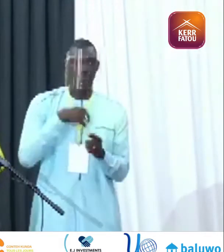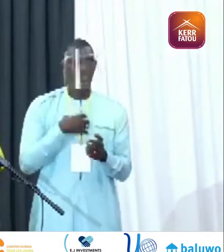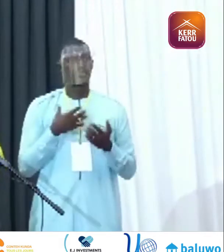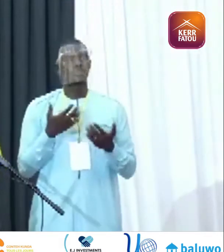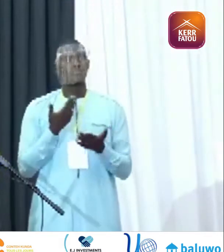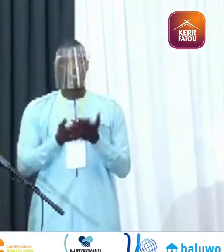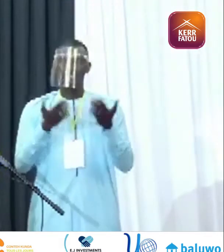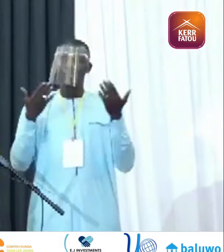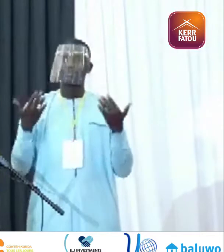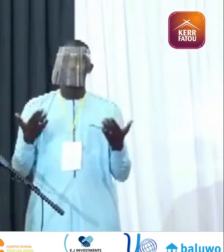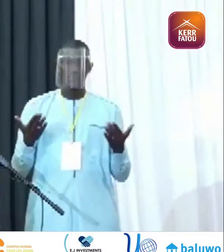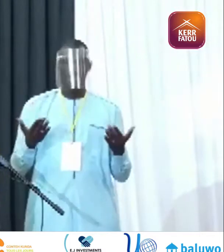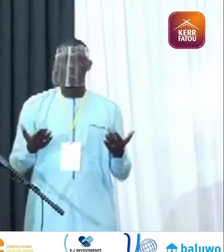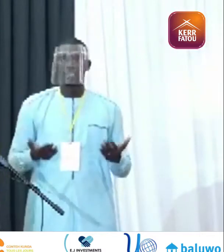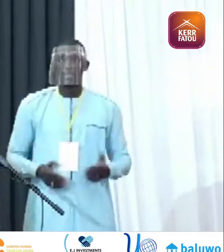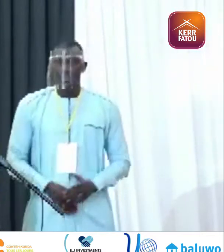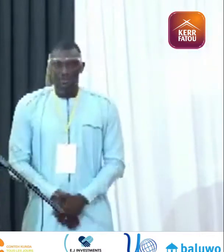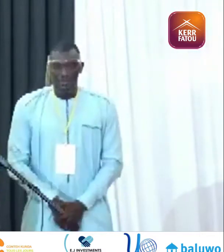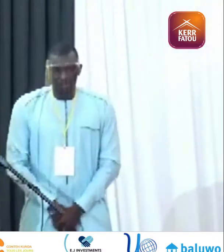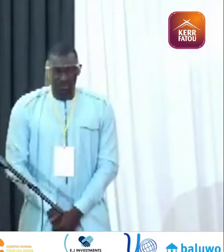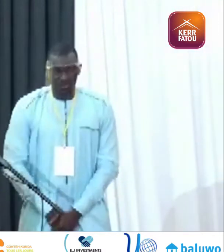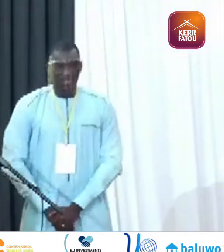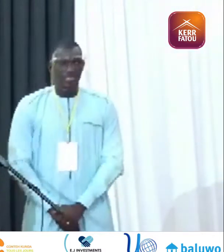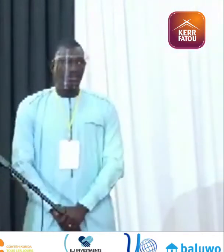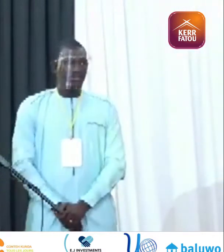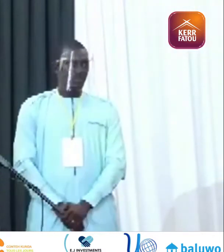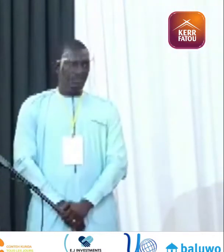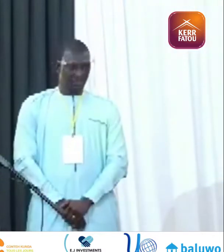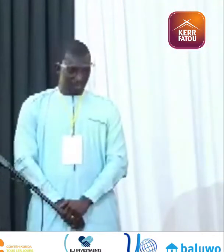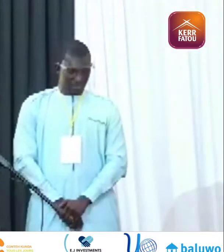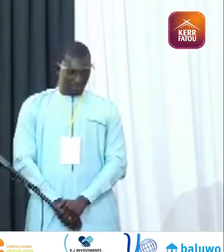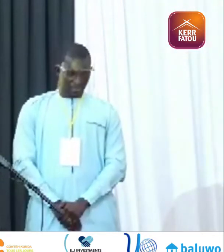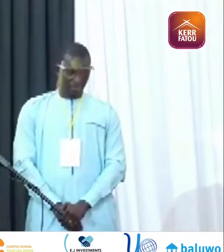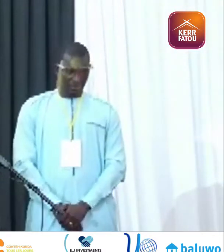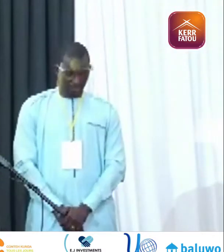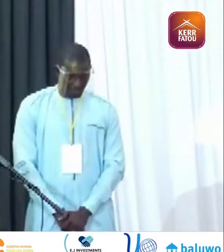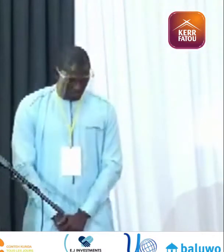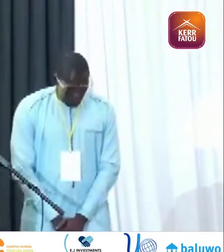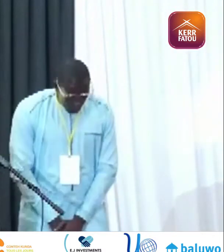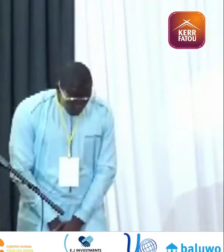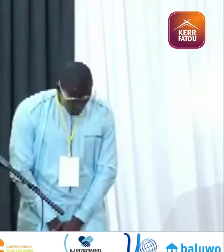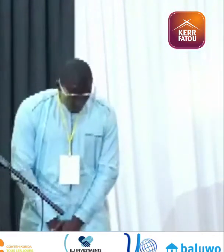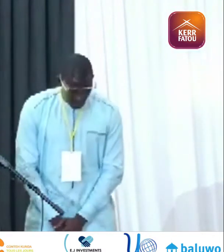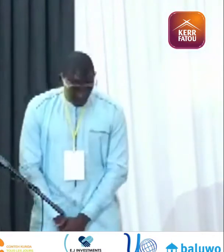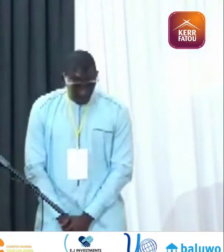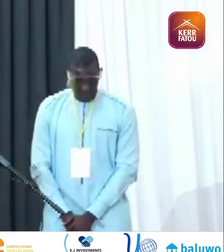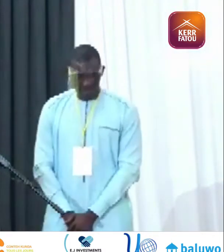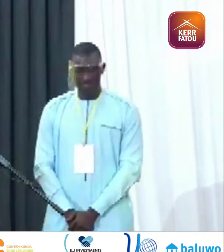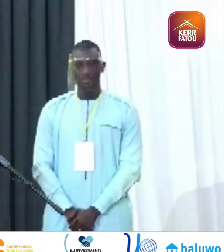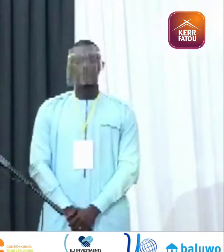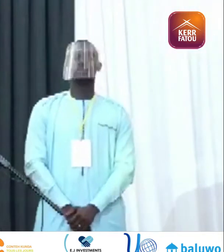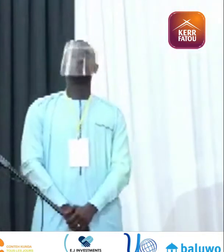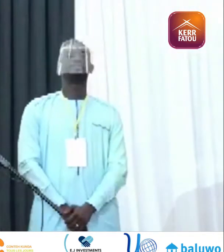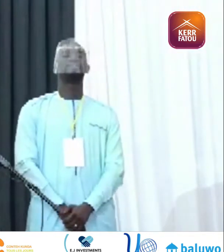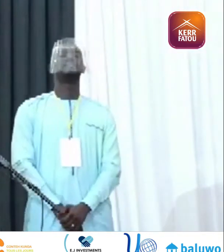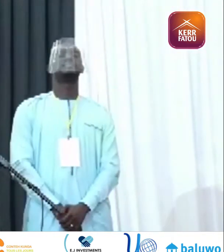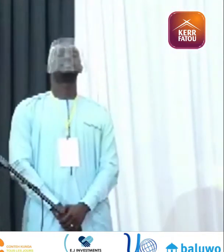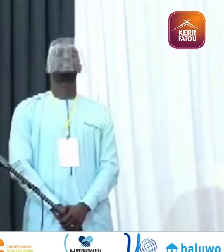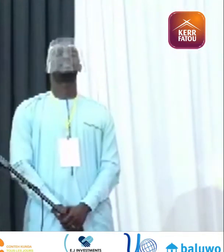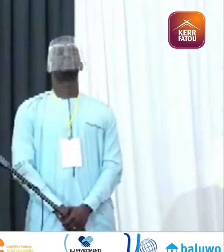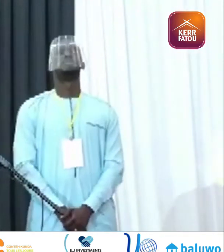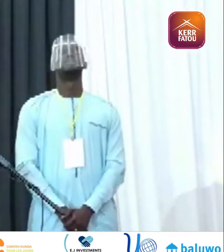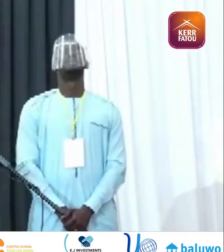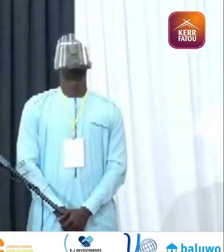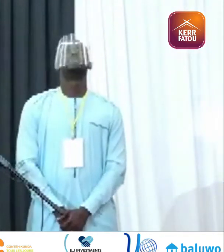bismillah salatu ala nabi bismillahir rahmanir rahim ala musallallahu alaihi wasallam wa sallallahu ala sayidina wa nabi